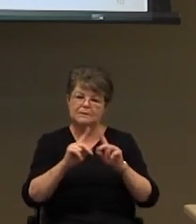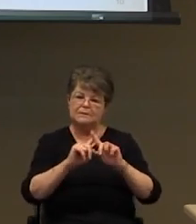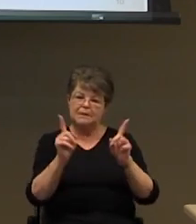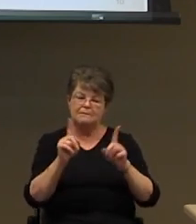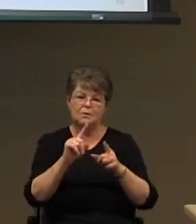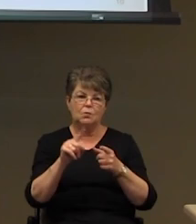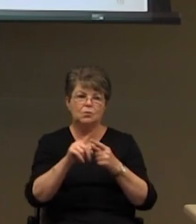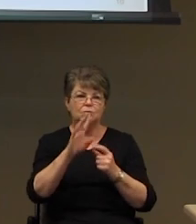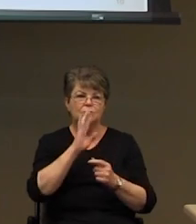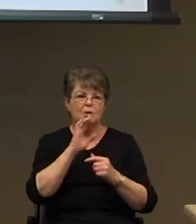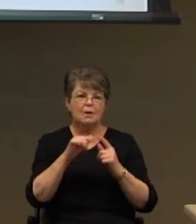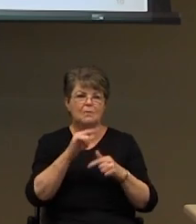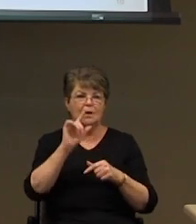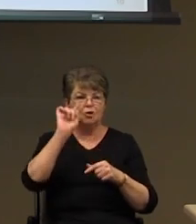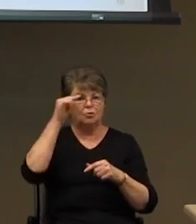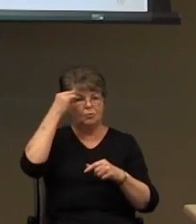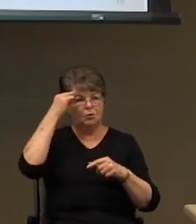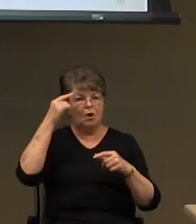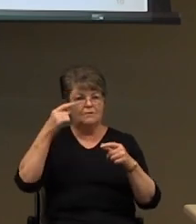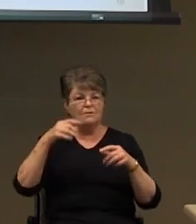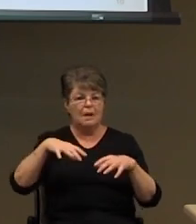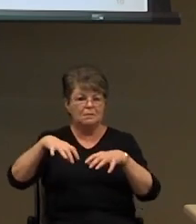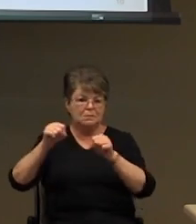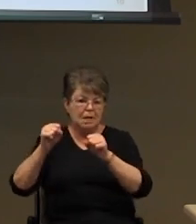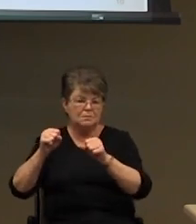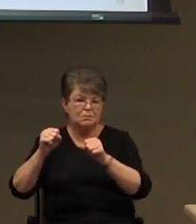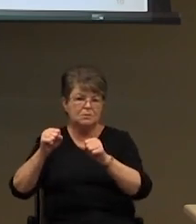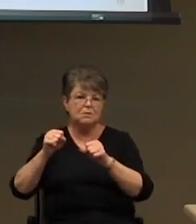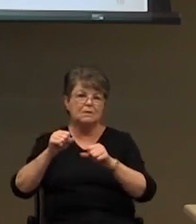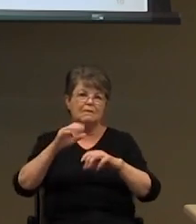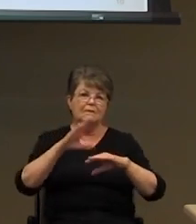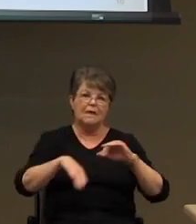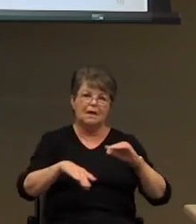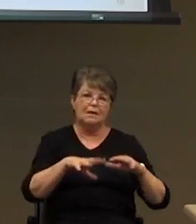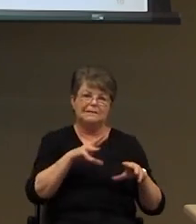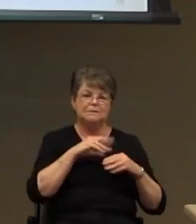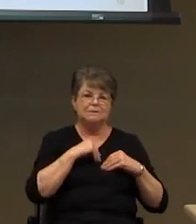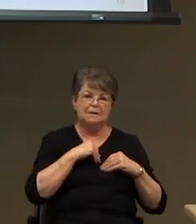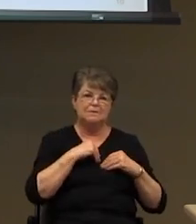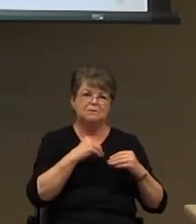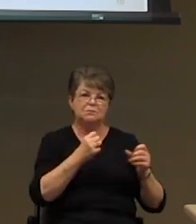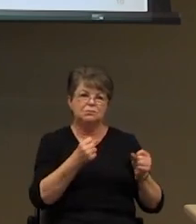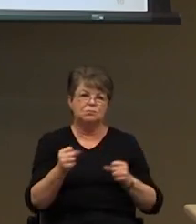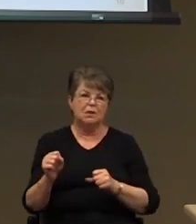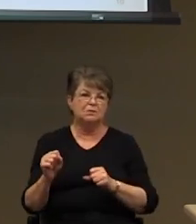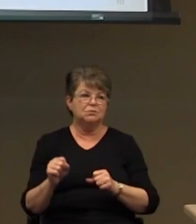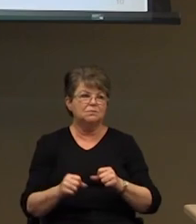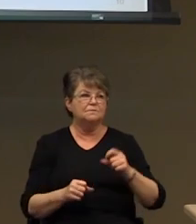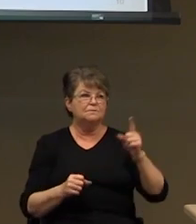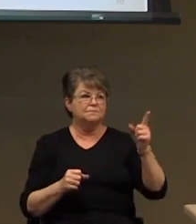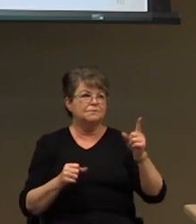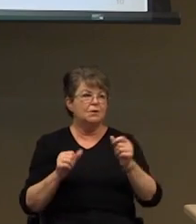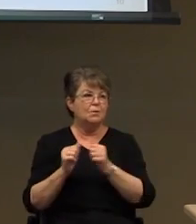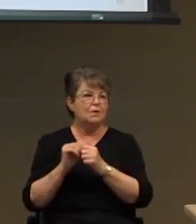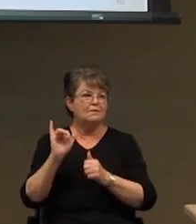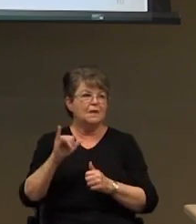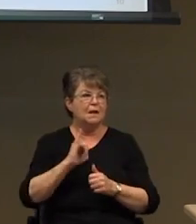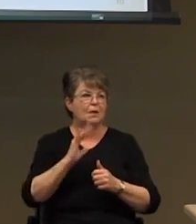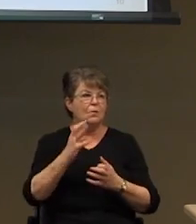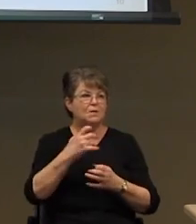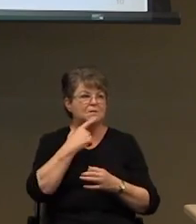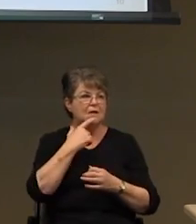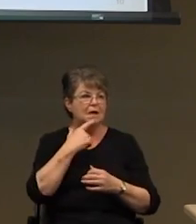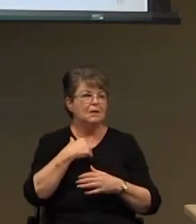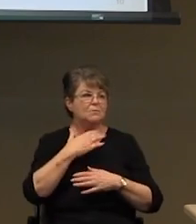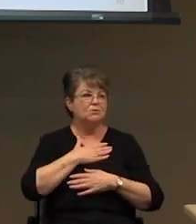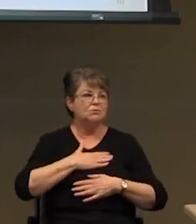when you're talking about governmental adoption versus acceptance of strategies. Yeah, that being said, I just wanted to say that I